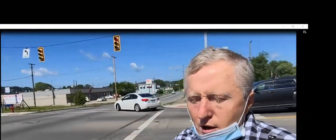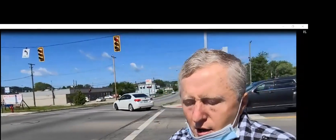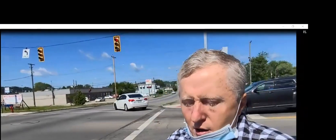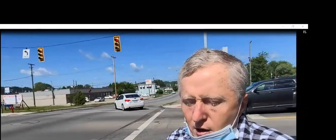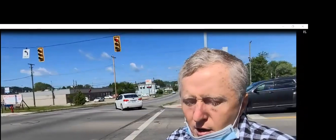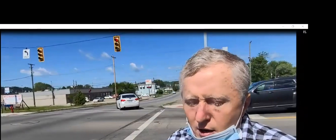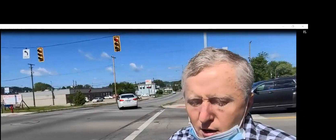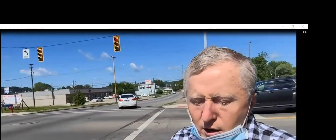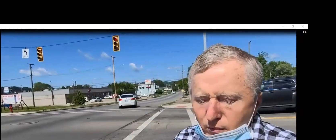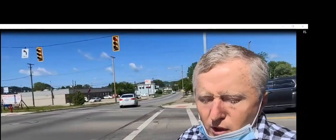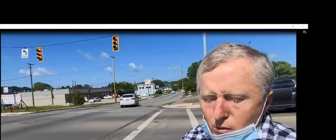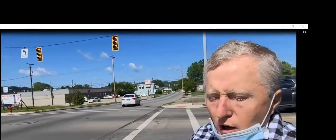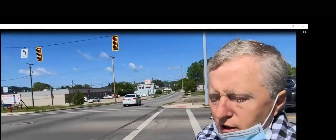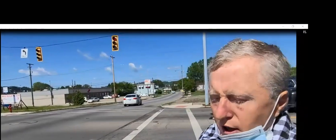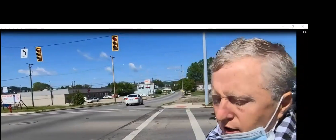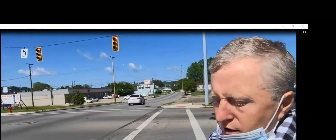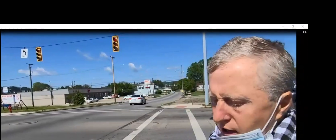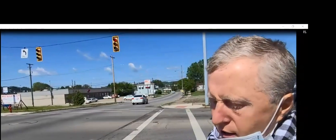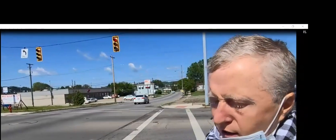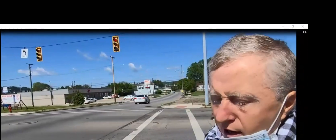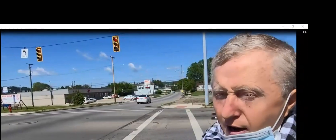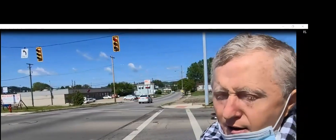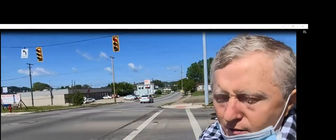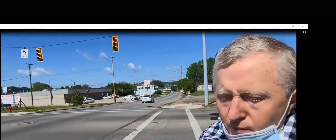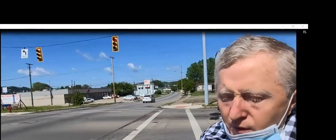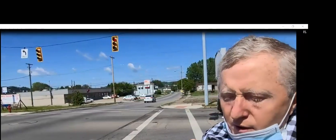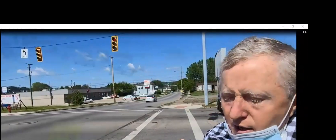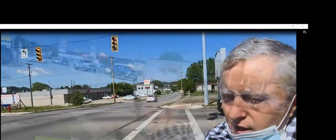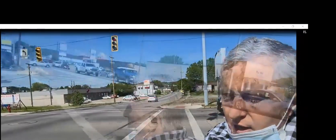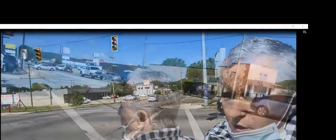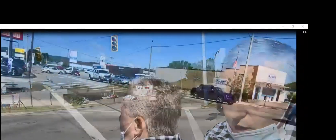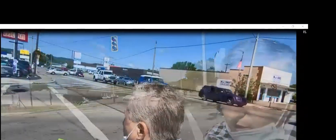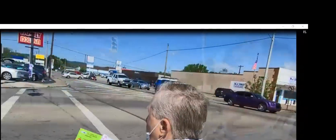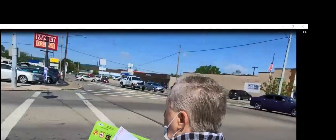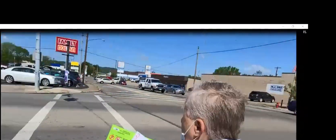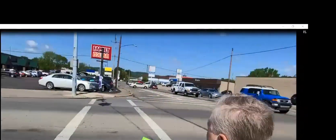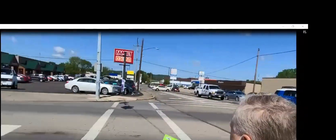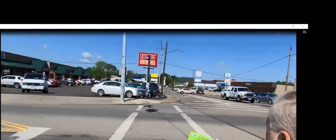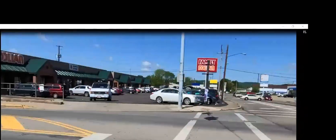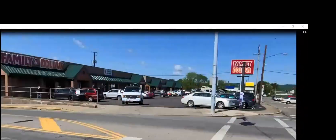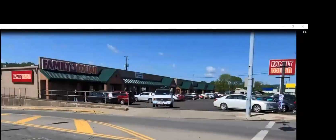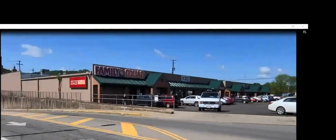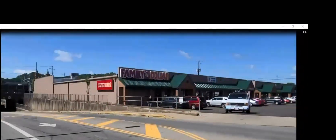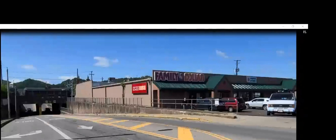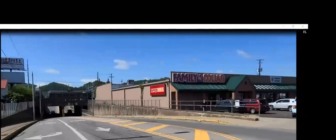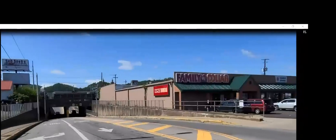because if someone doesn't see the sign, they can hear